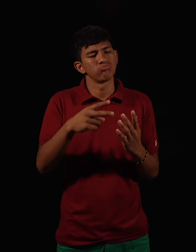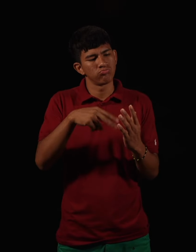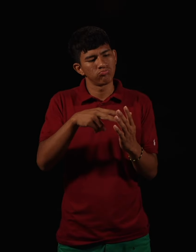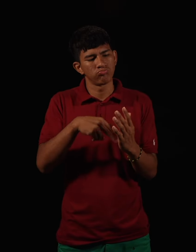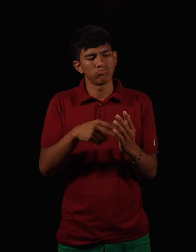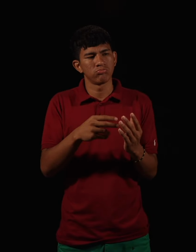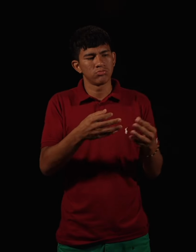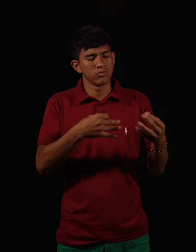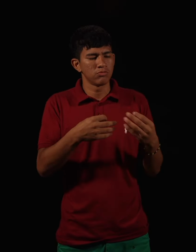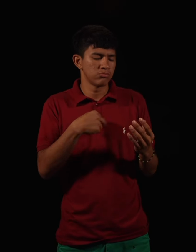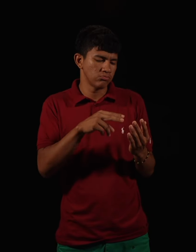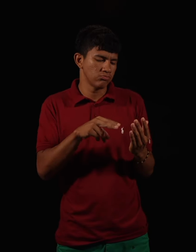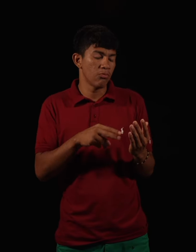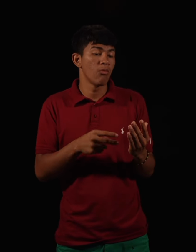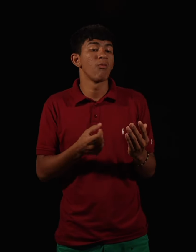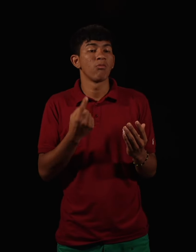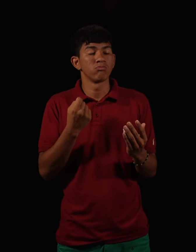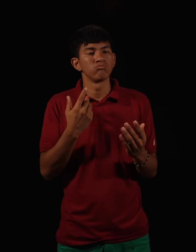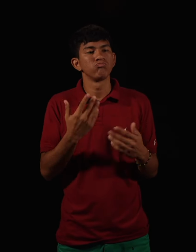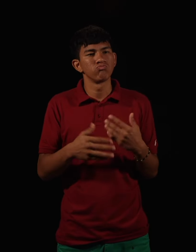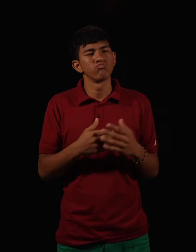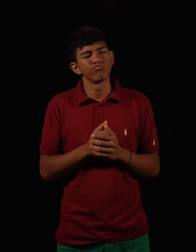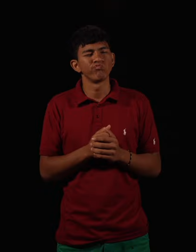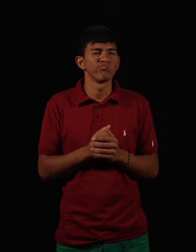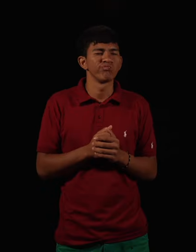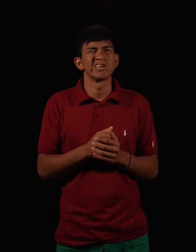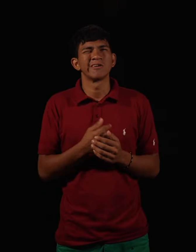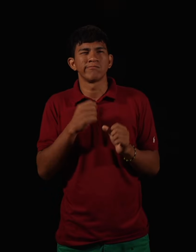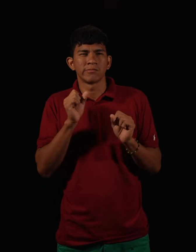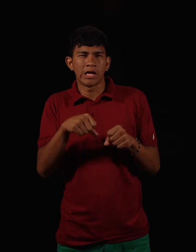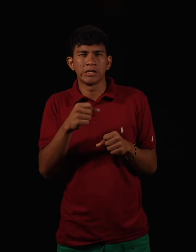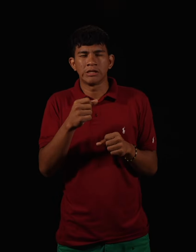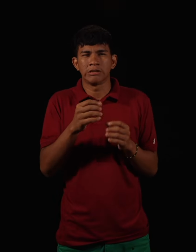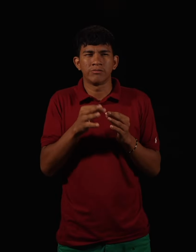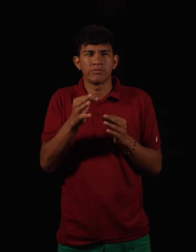Sometimes I wasn't clear on some things, and Nathaniel would explain those things to me and teach me to help me to understand.